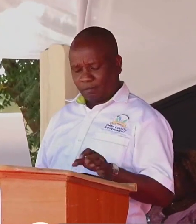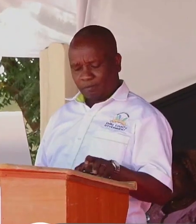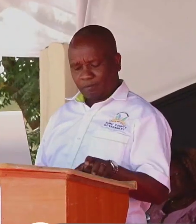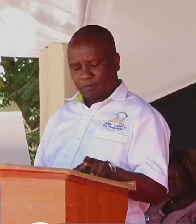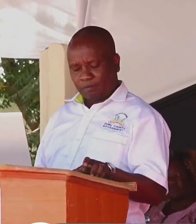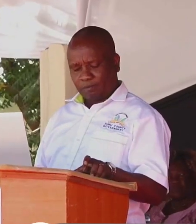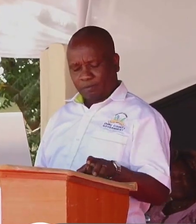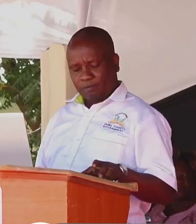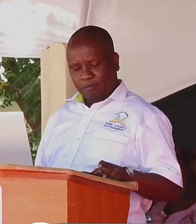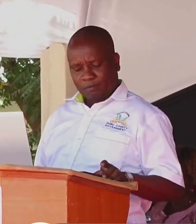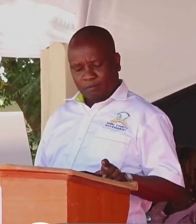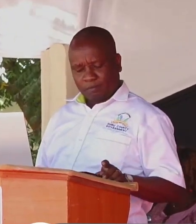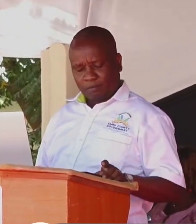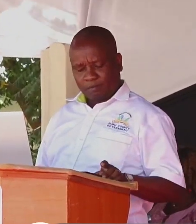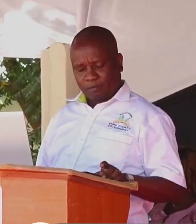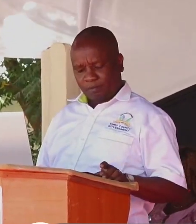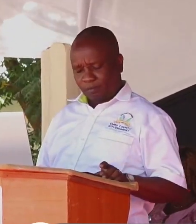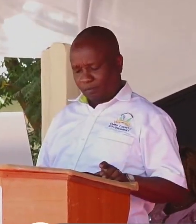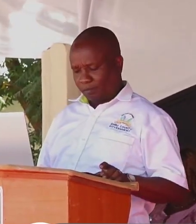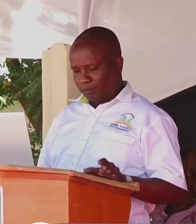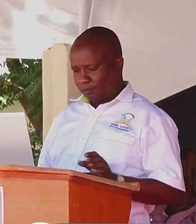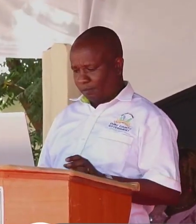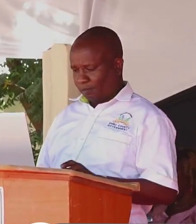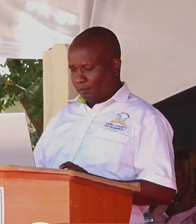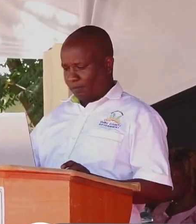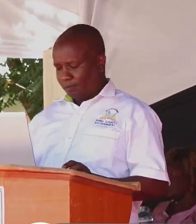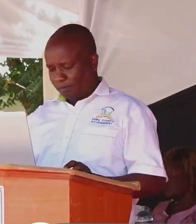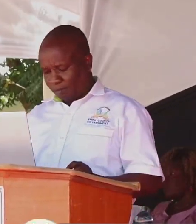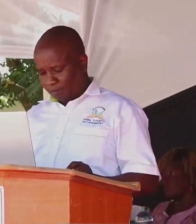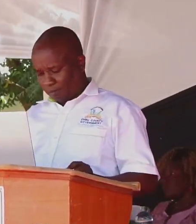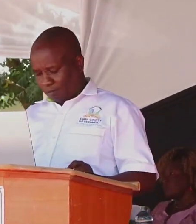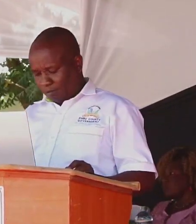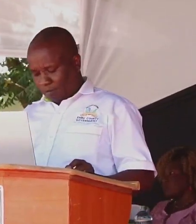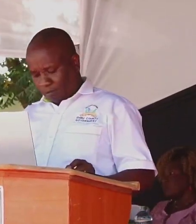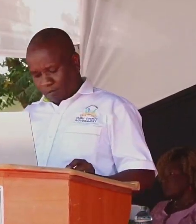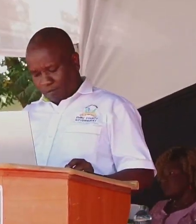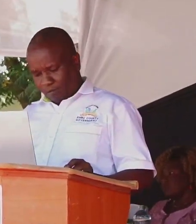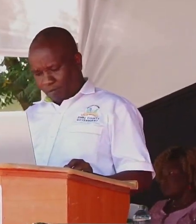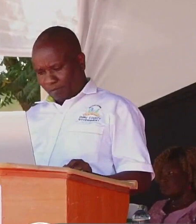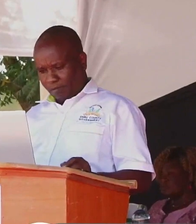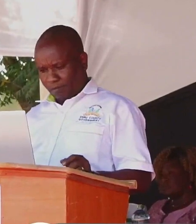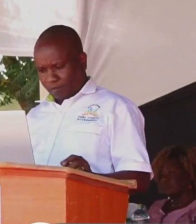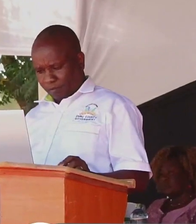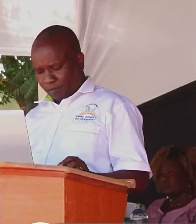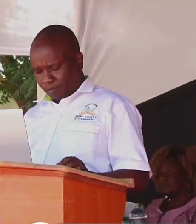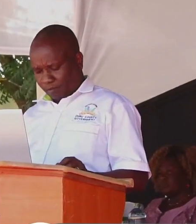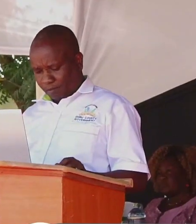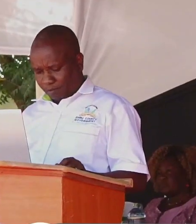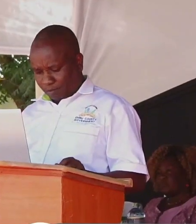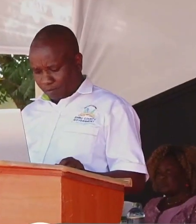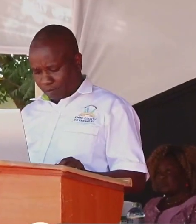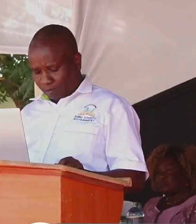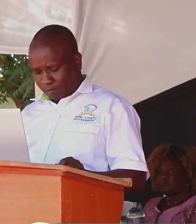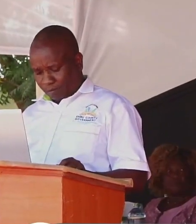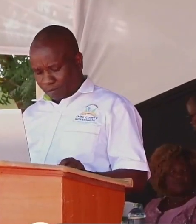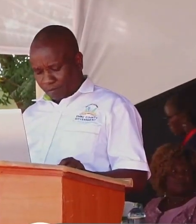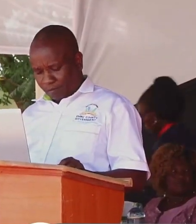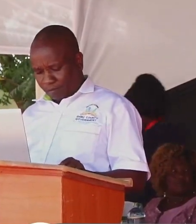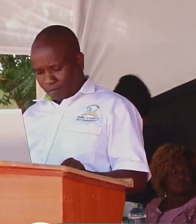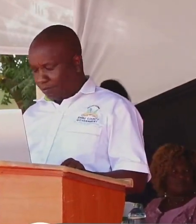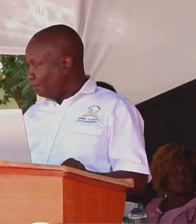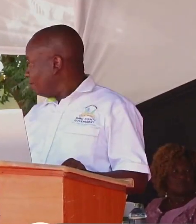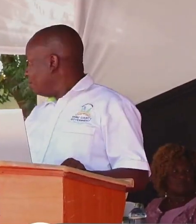of Eastern. When Kenya was known in terms of provinces, we were the headquarters of